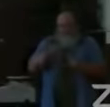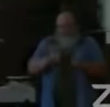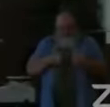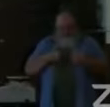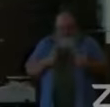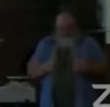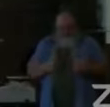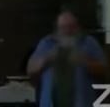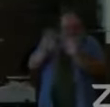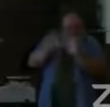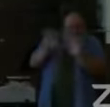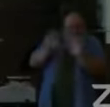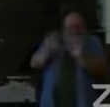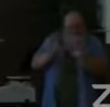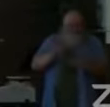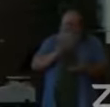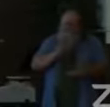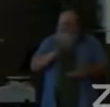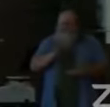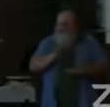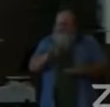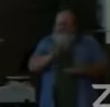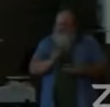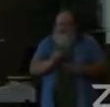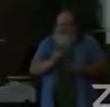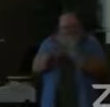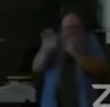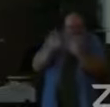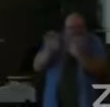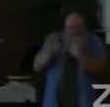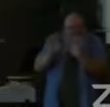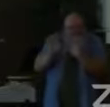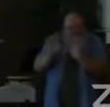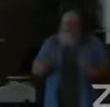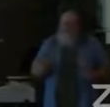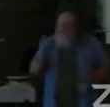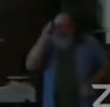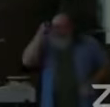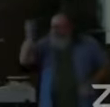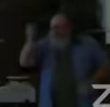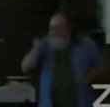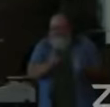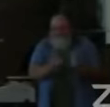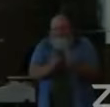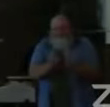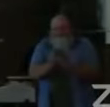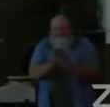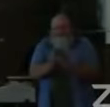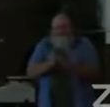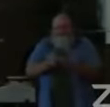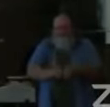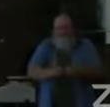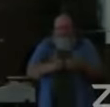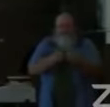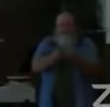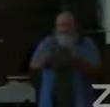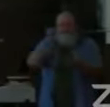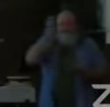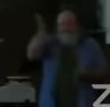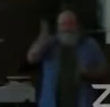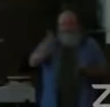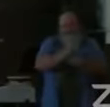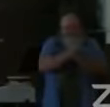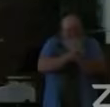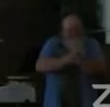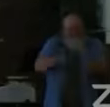be afraid." Why? Because Jesus will give you peace. In John 16, 33, "I